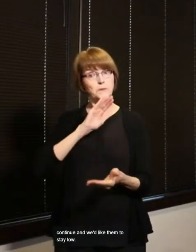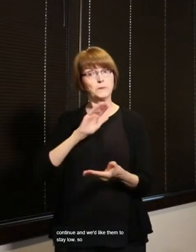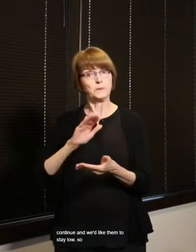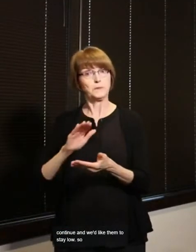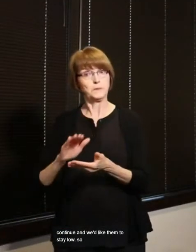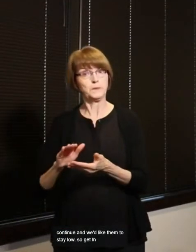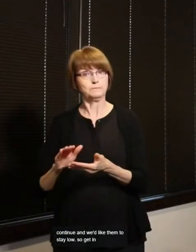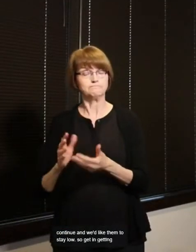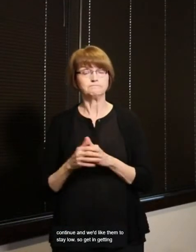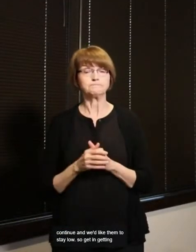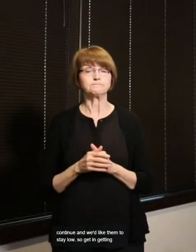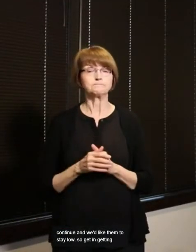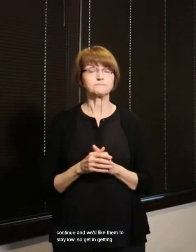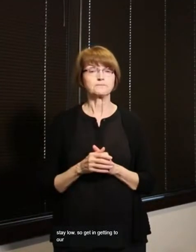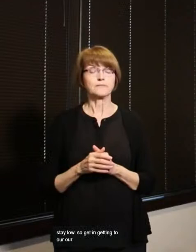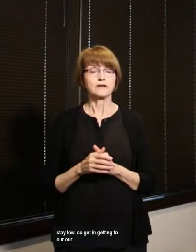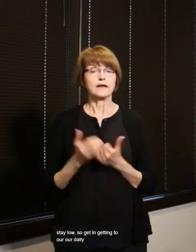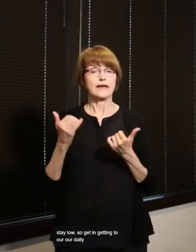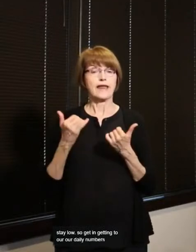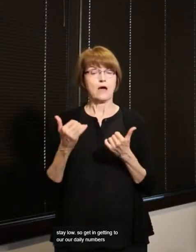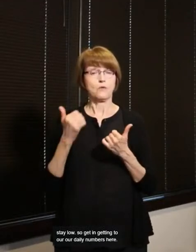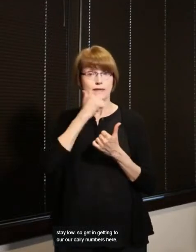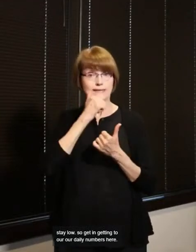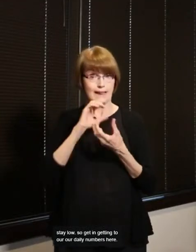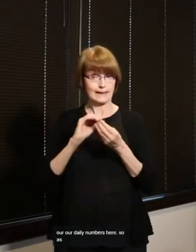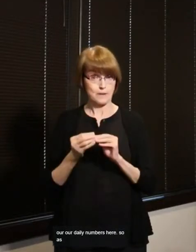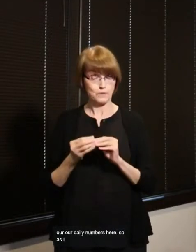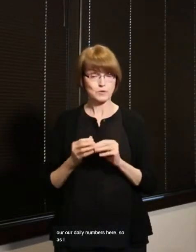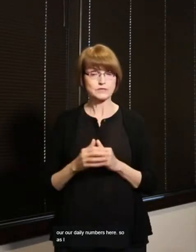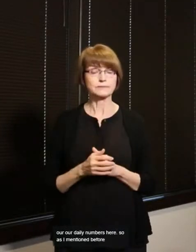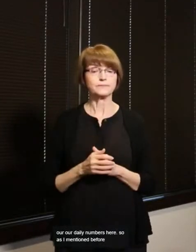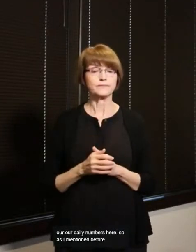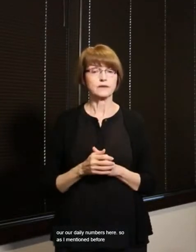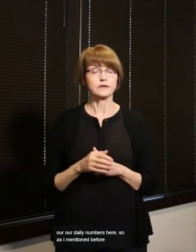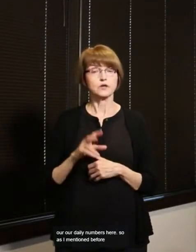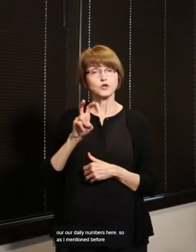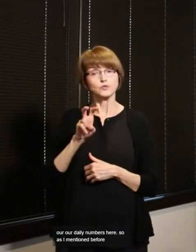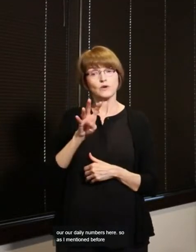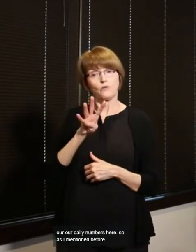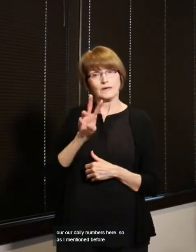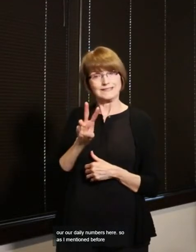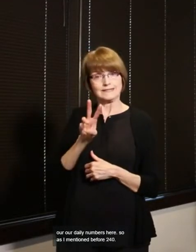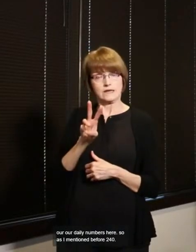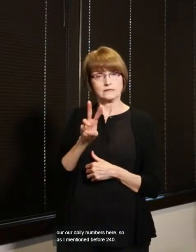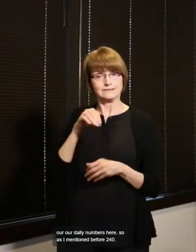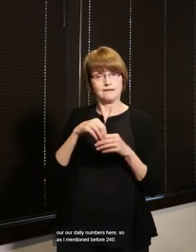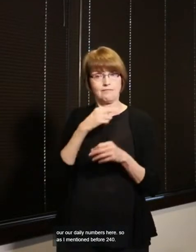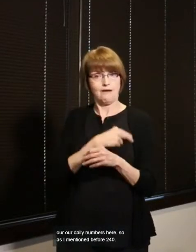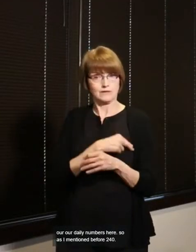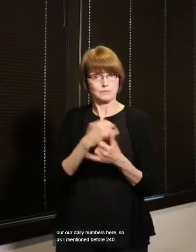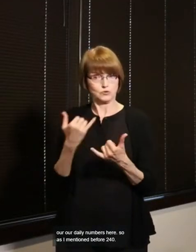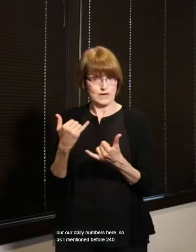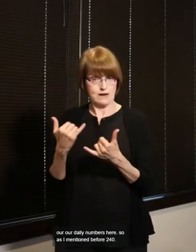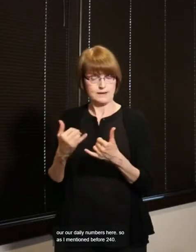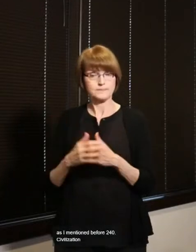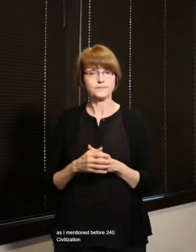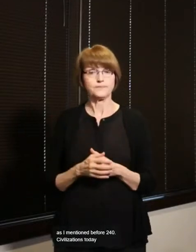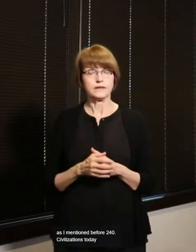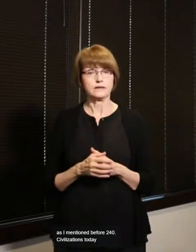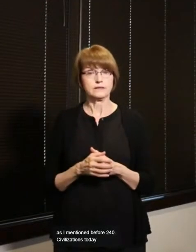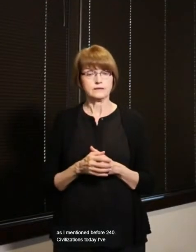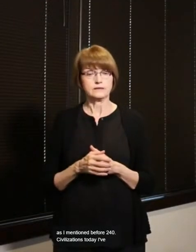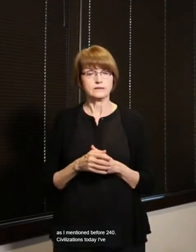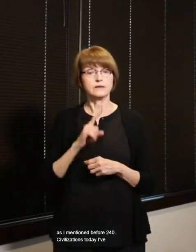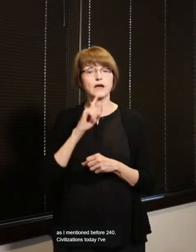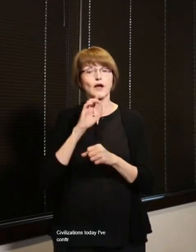So getting to our daily numbers here, so as I mentioned before, 246 hospitalizations today of